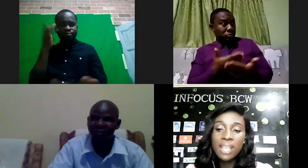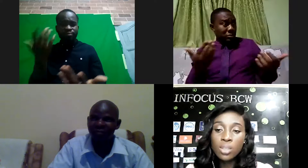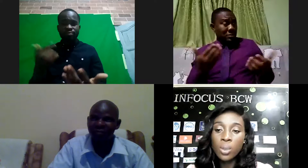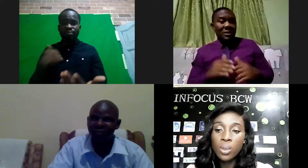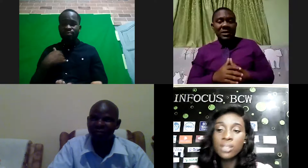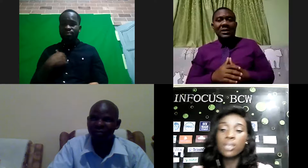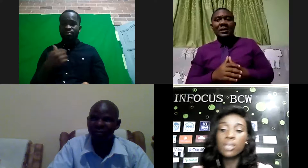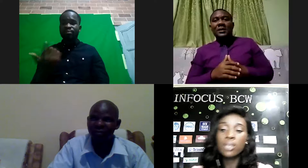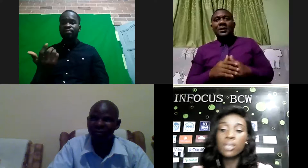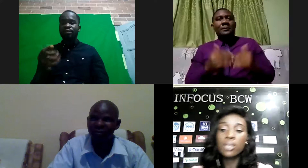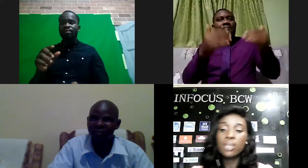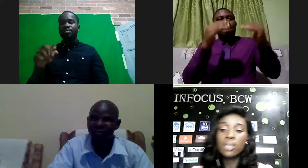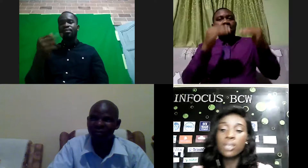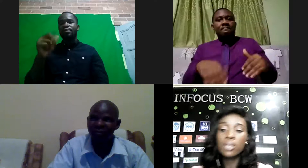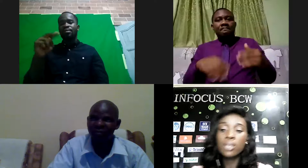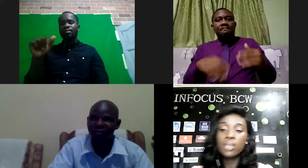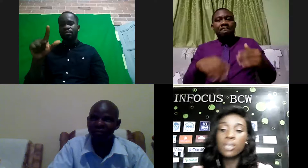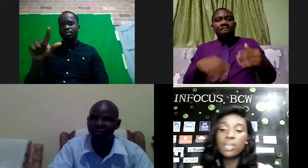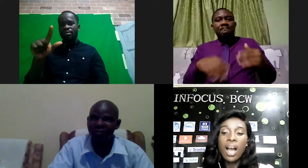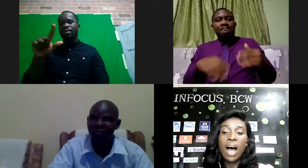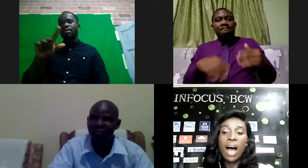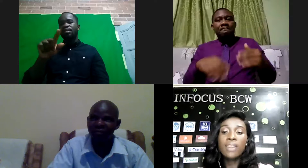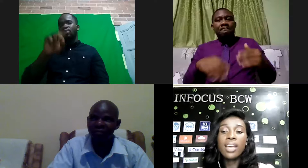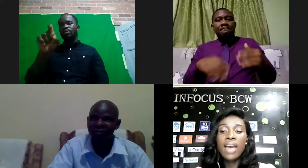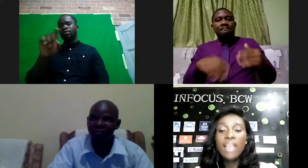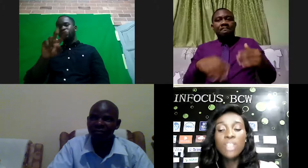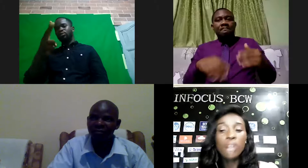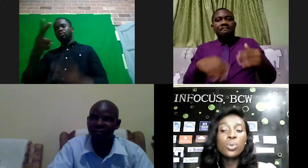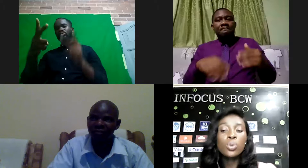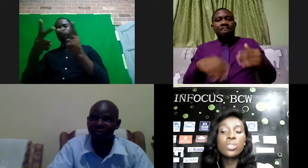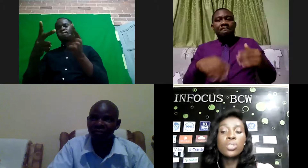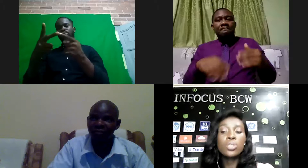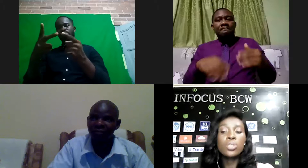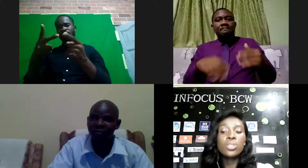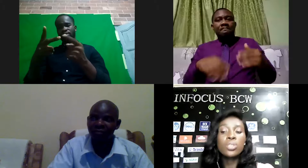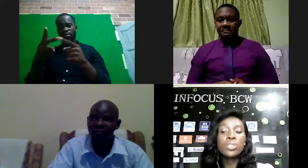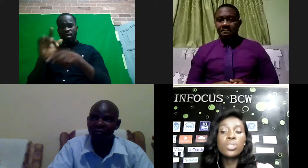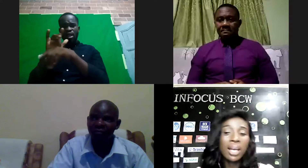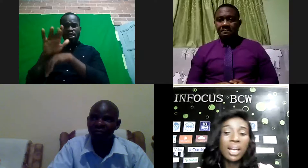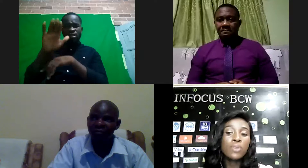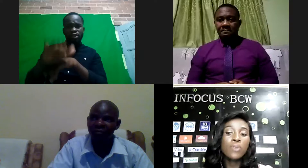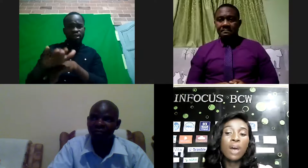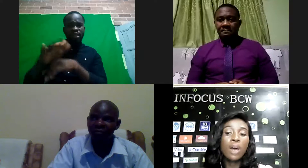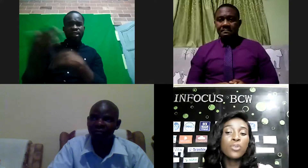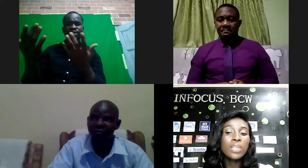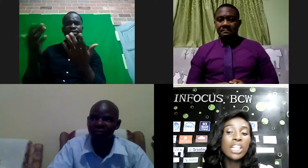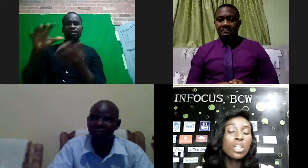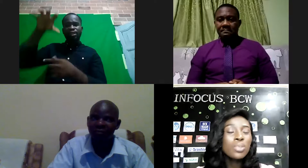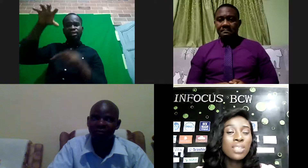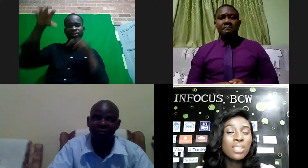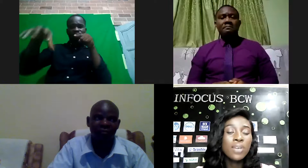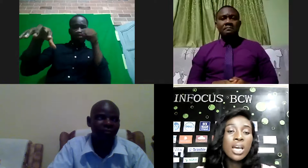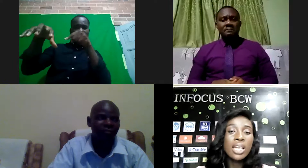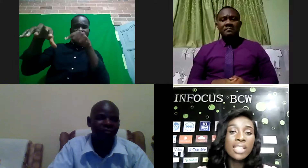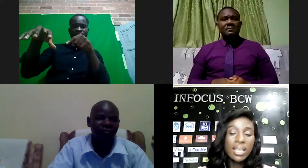next question, where she asked that, are the early childhood centers in Malawi fully